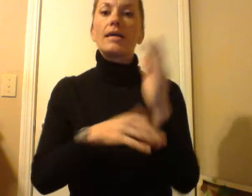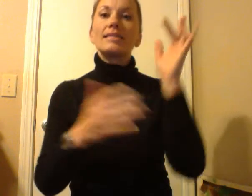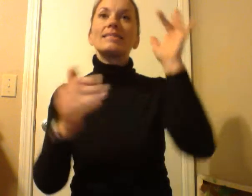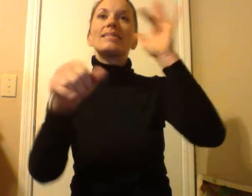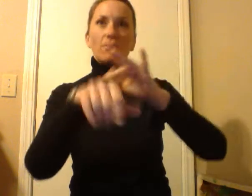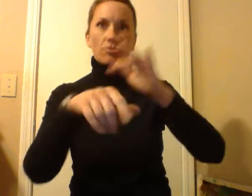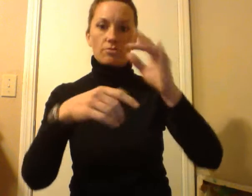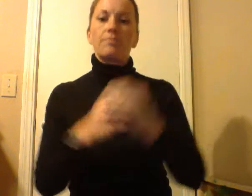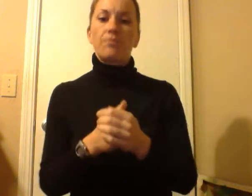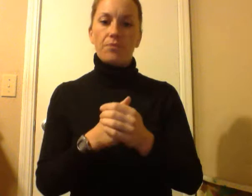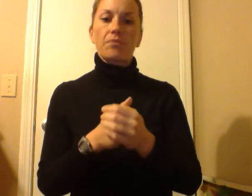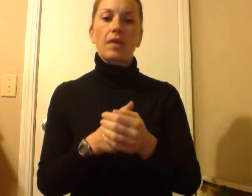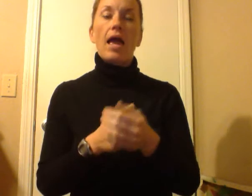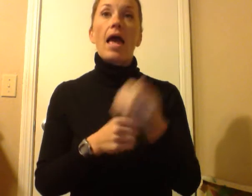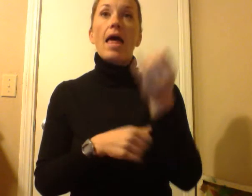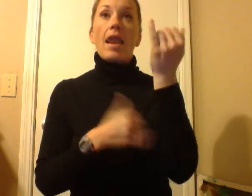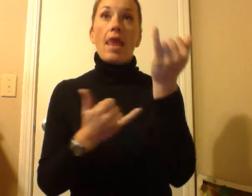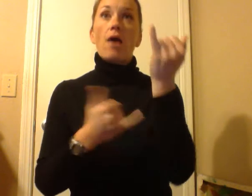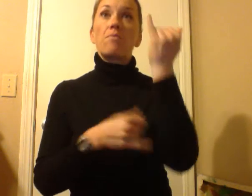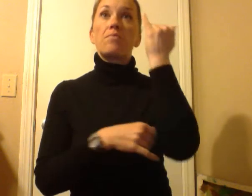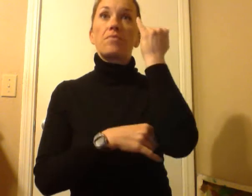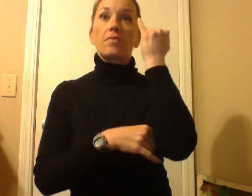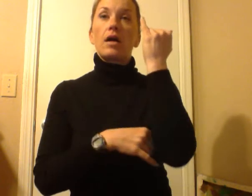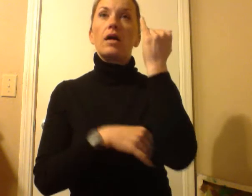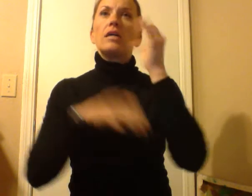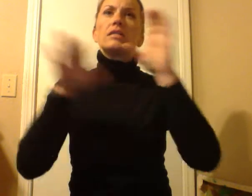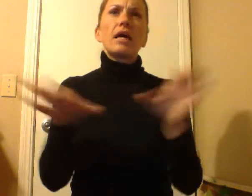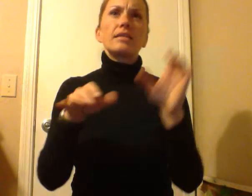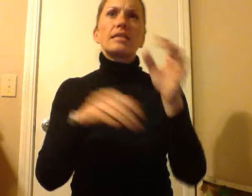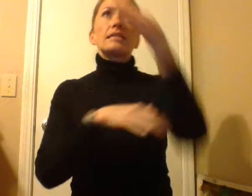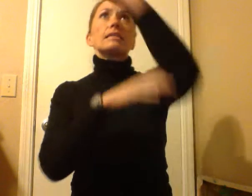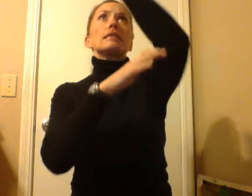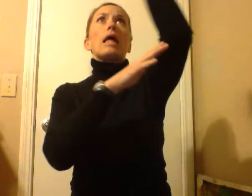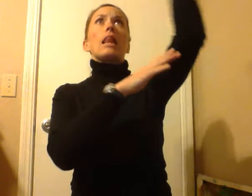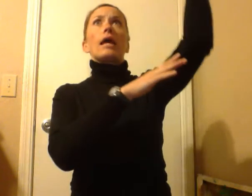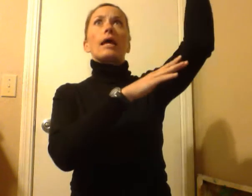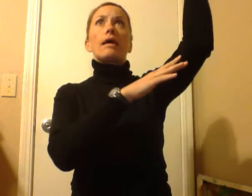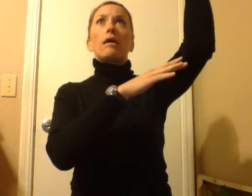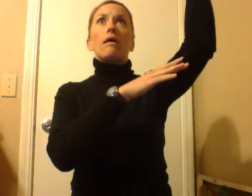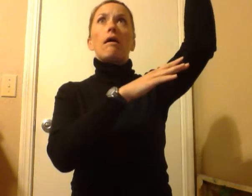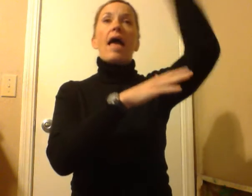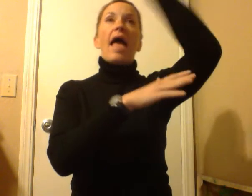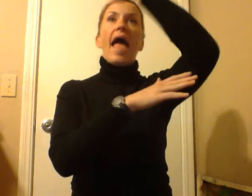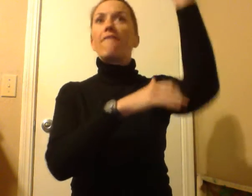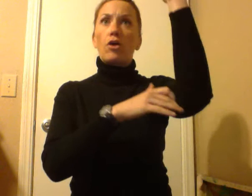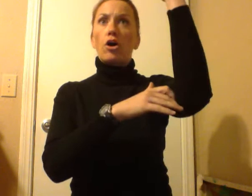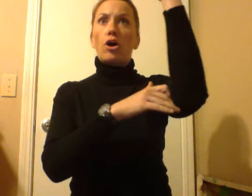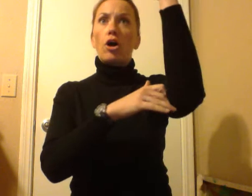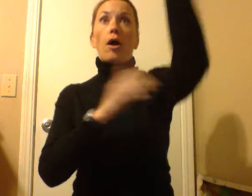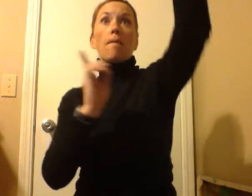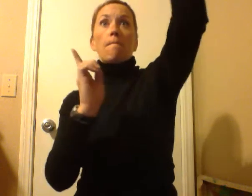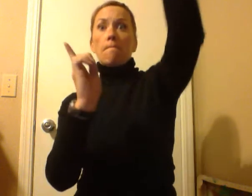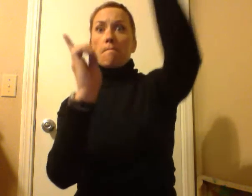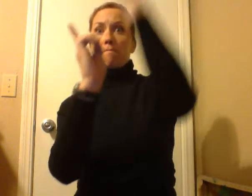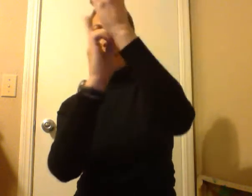continue that line. Does the ceiling ever meet the floor? Hope not. Not in this room. All right. Parallel lines